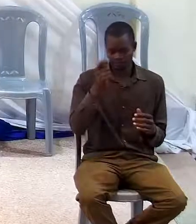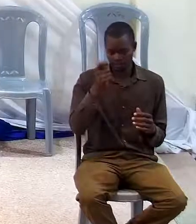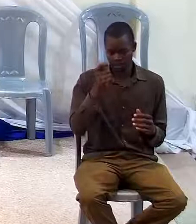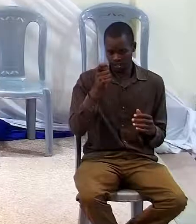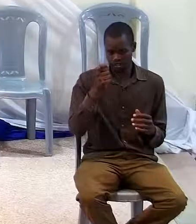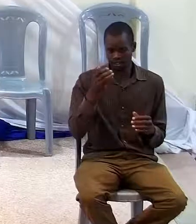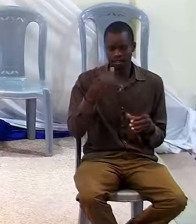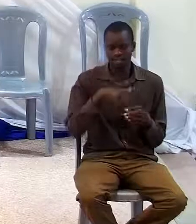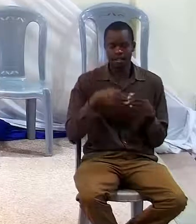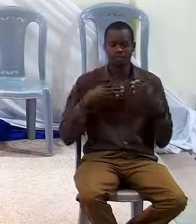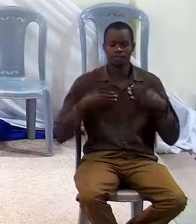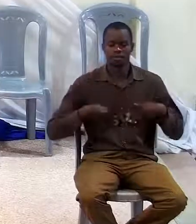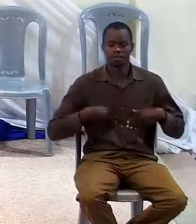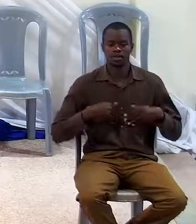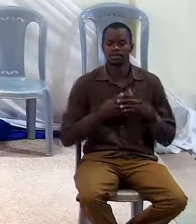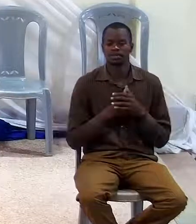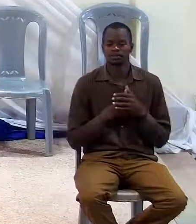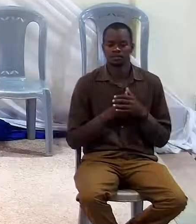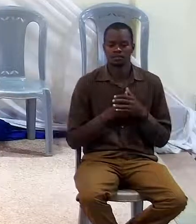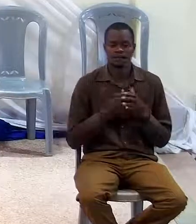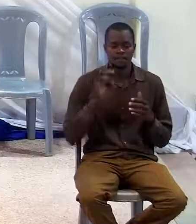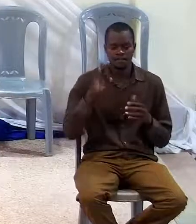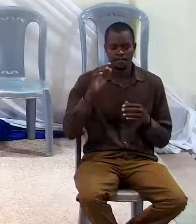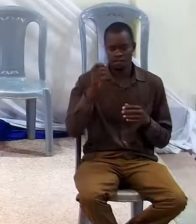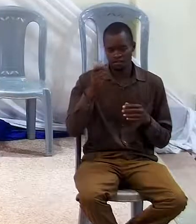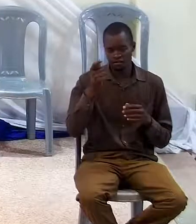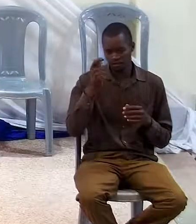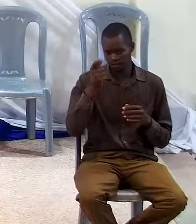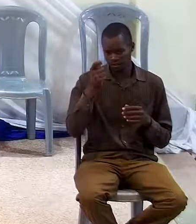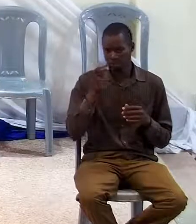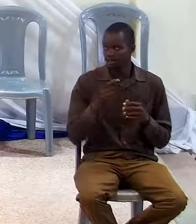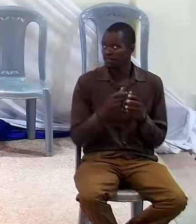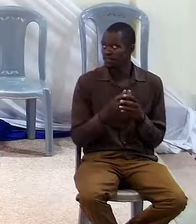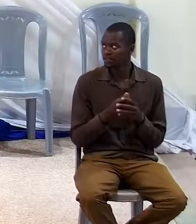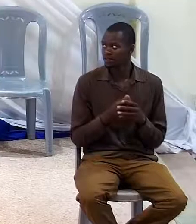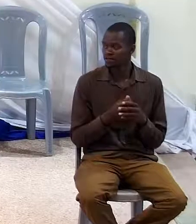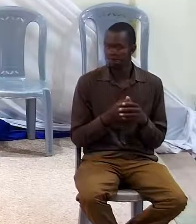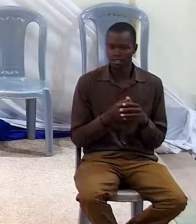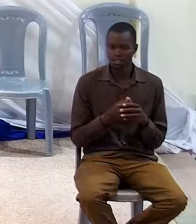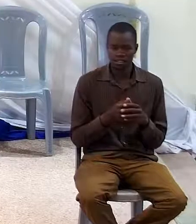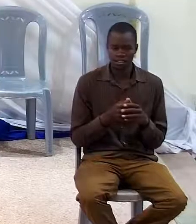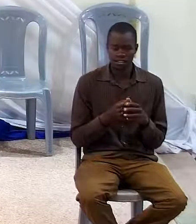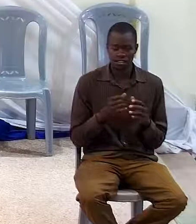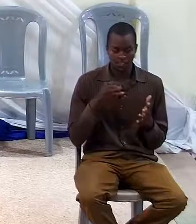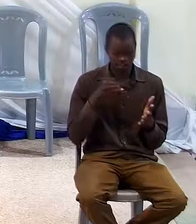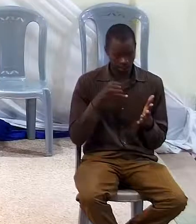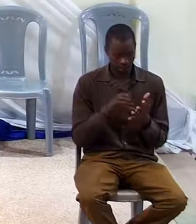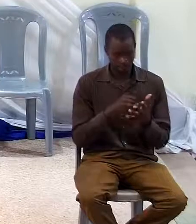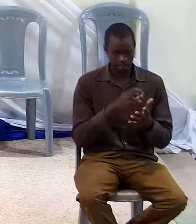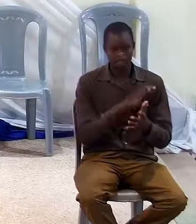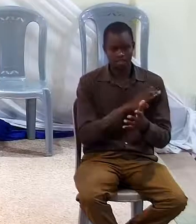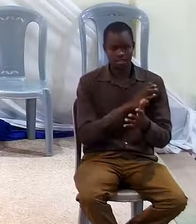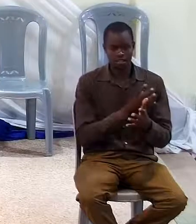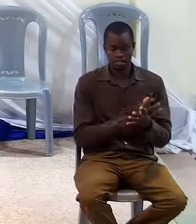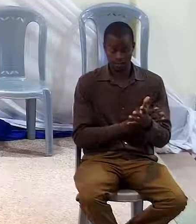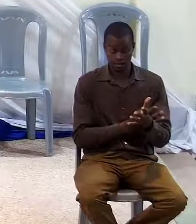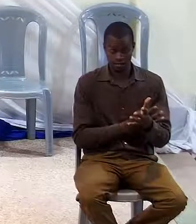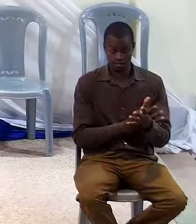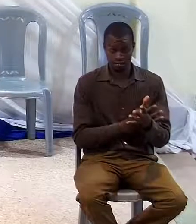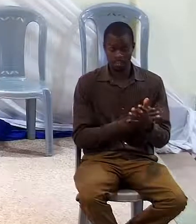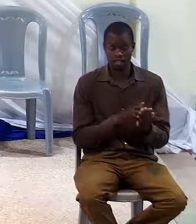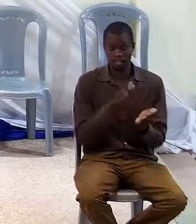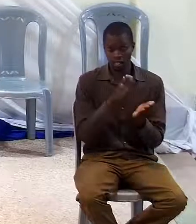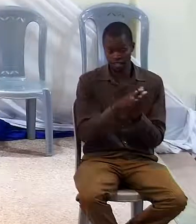is a form of energy. Its sort of key role in the body is to provide